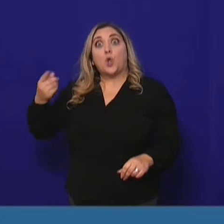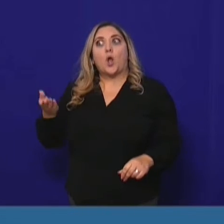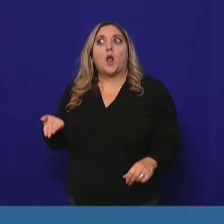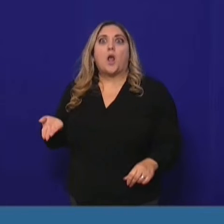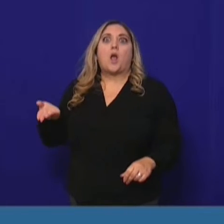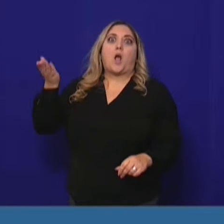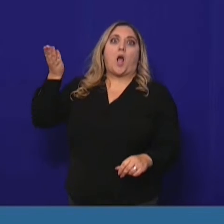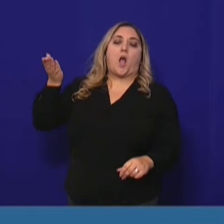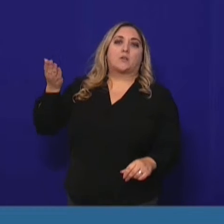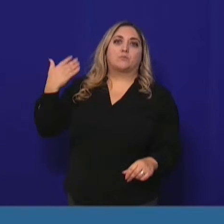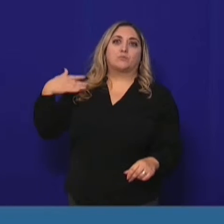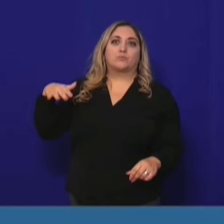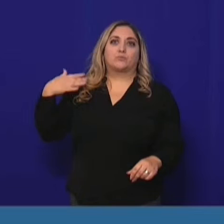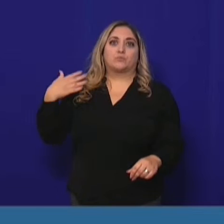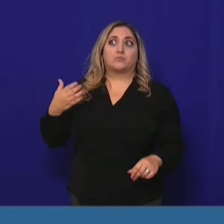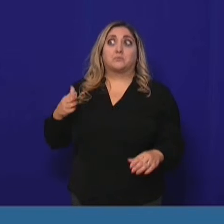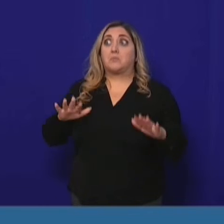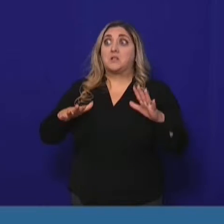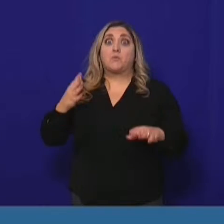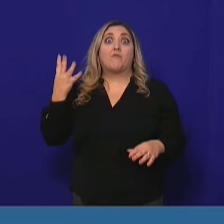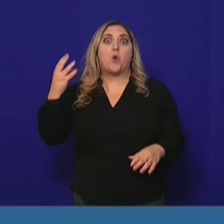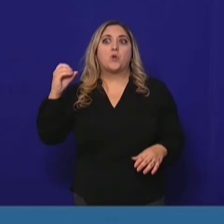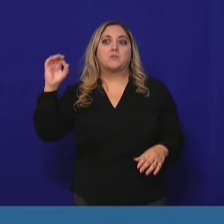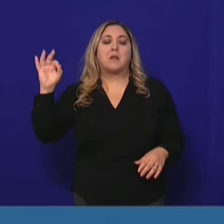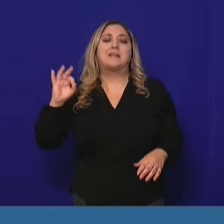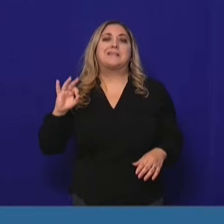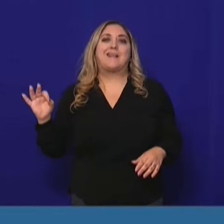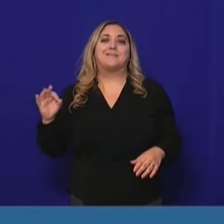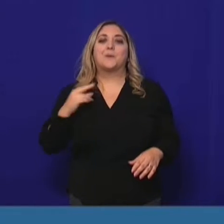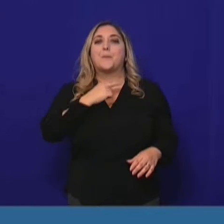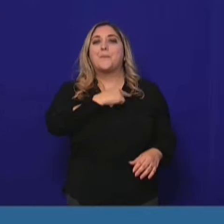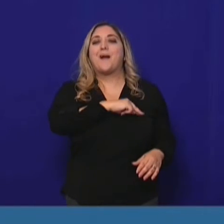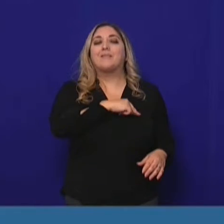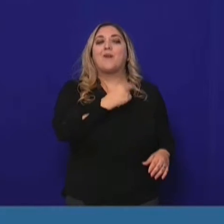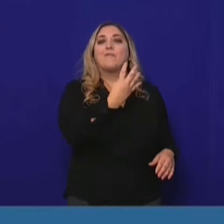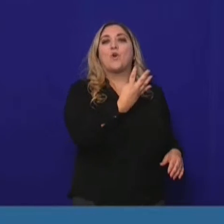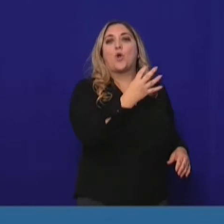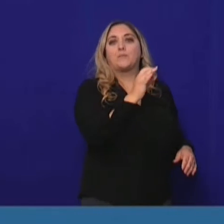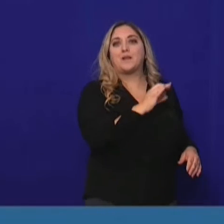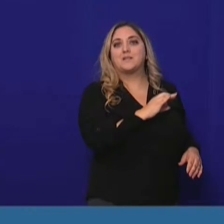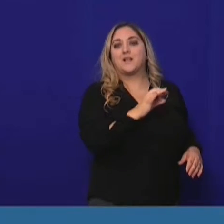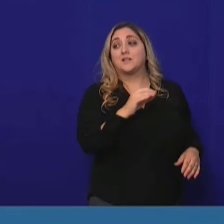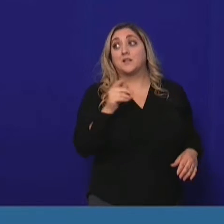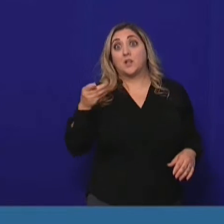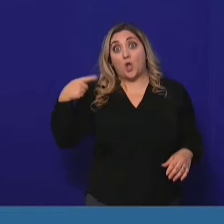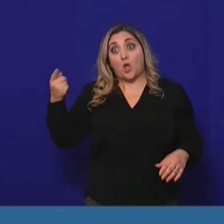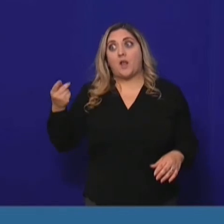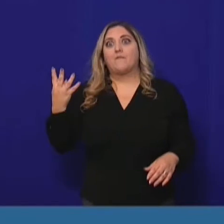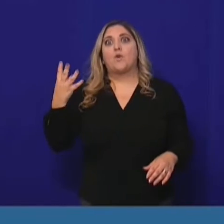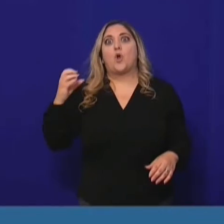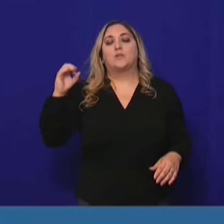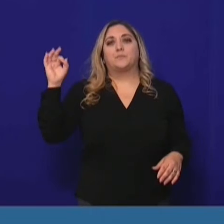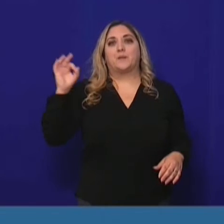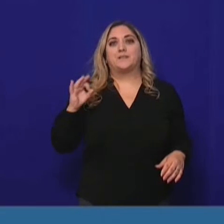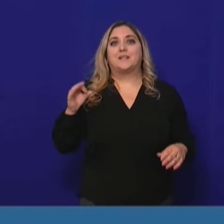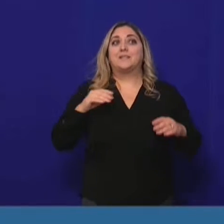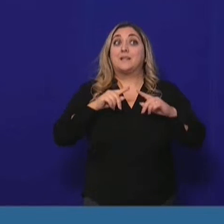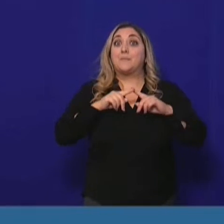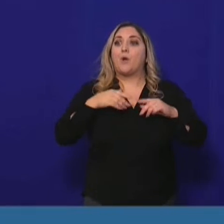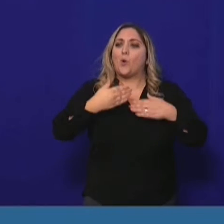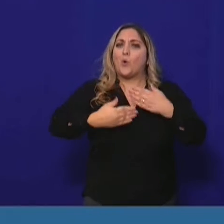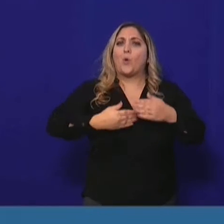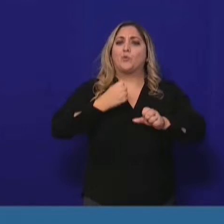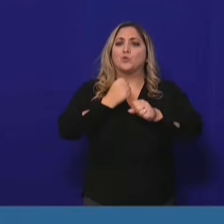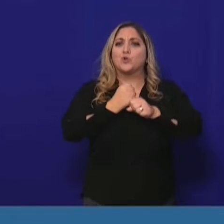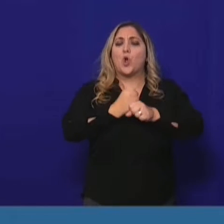ħafna minnhom anke jkollhom 40%. Allura rridu naħdmu biex aħna nkomplu nagħmlu dawn it-testijiet u nkomplu